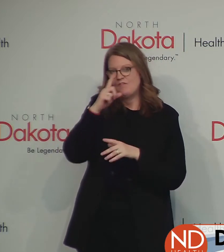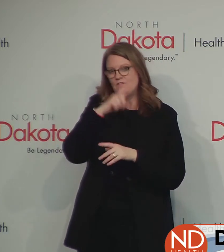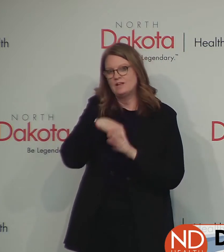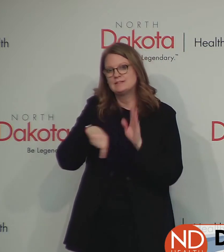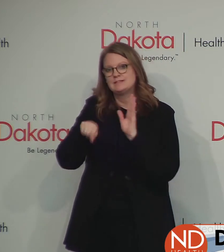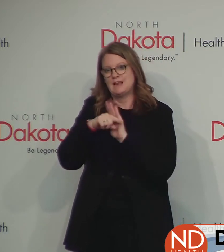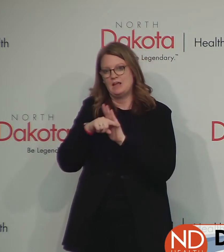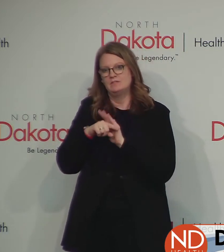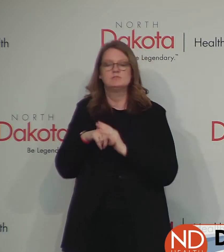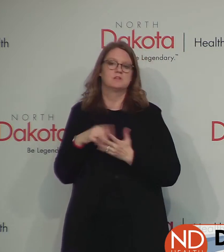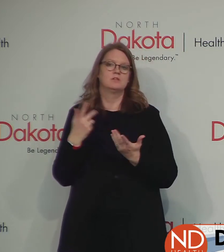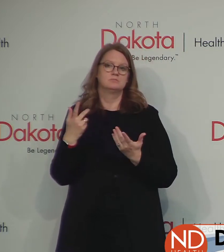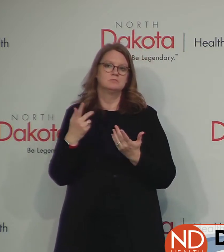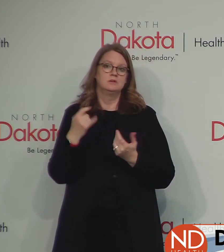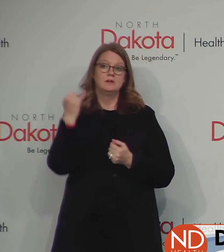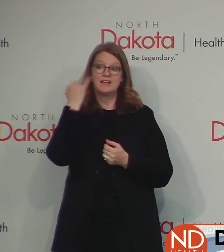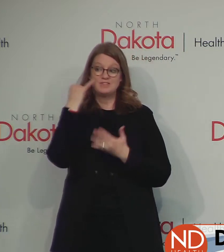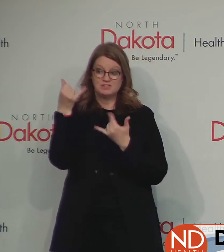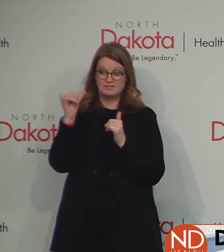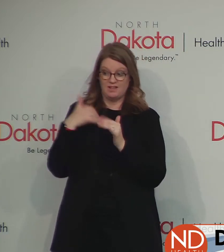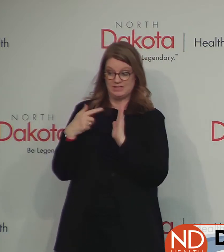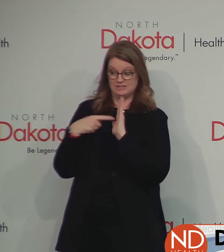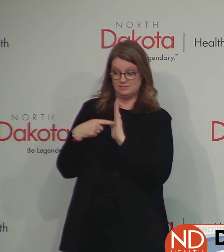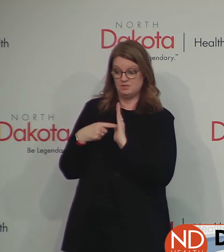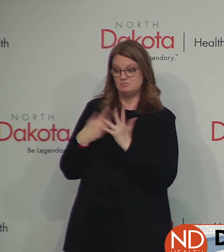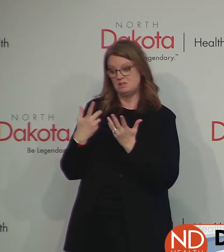result. So PCR would then confirm.